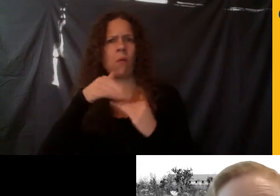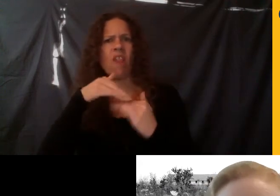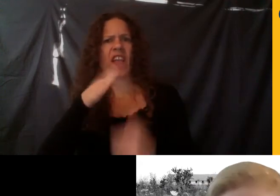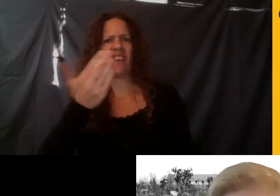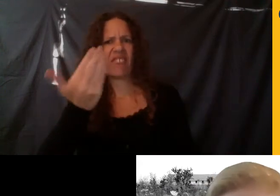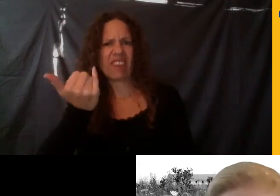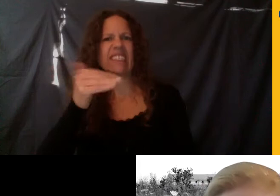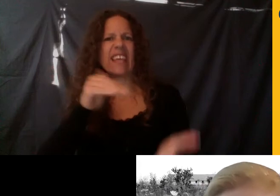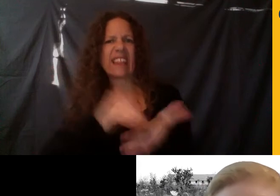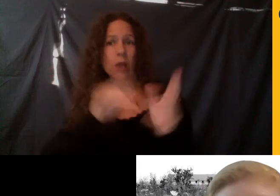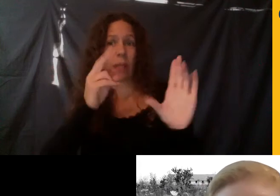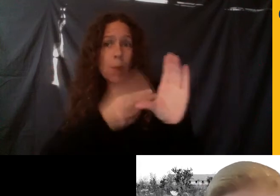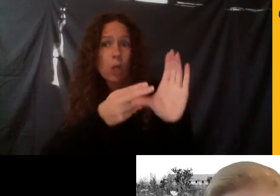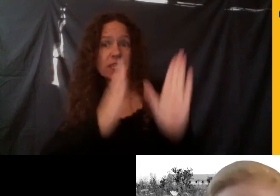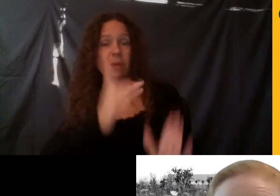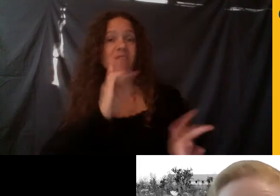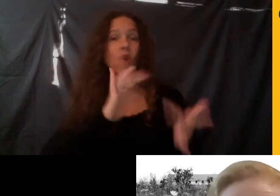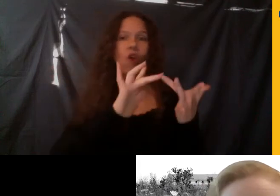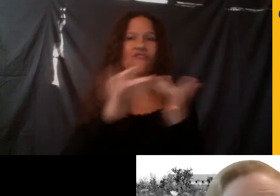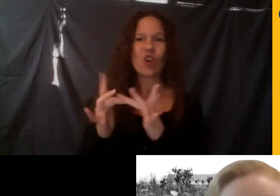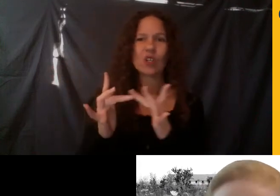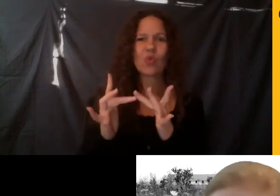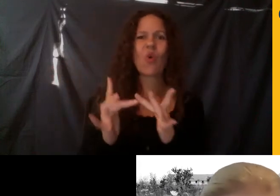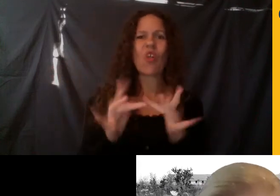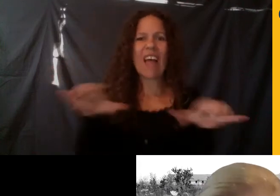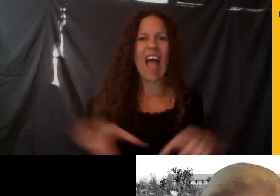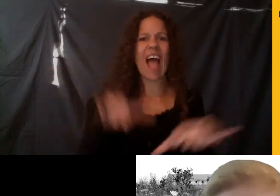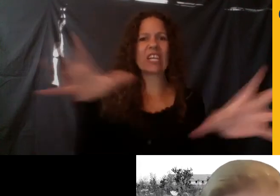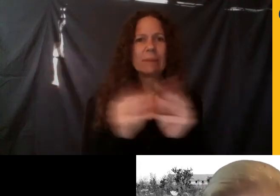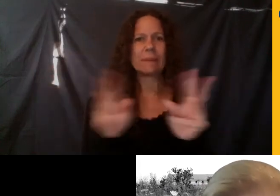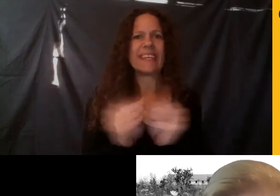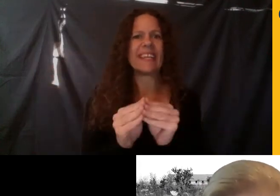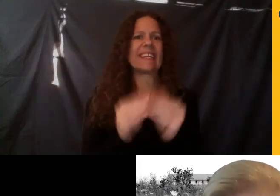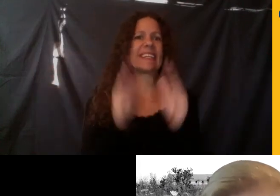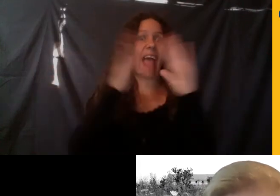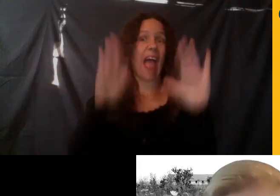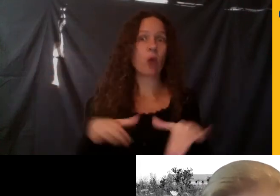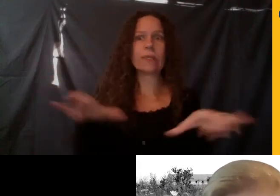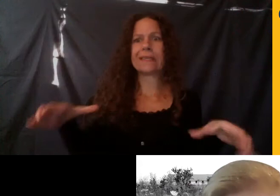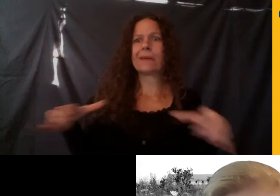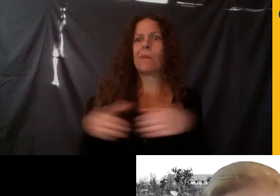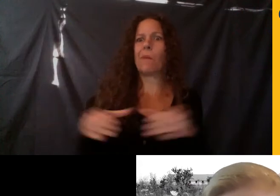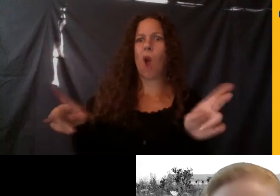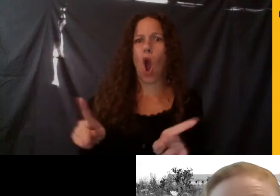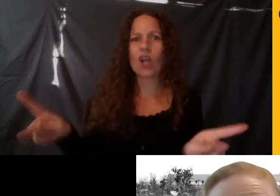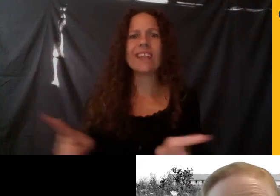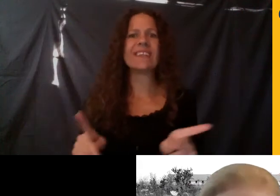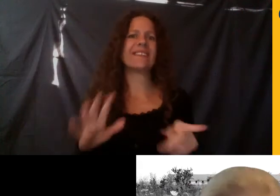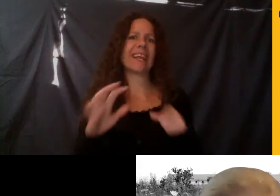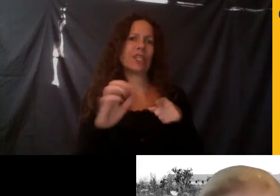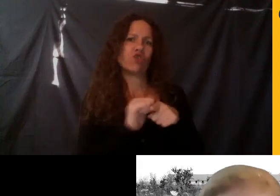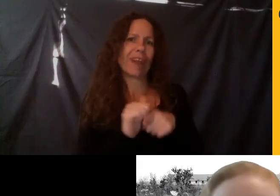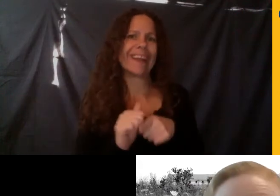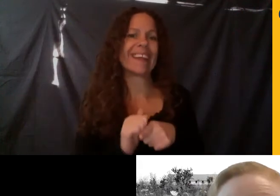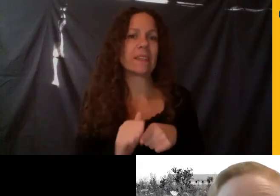15,000 participants in the virtual action meetings, house parties, trainings, and all different sorts of Democratic activist meetings. We did